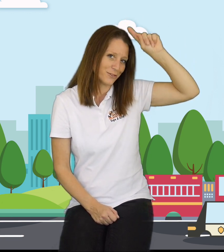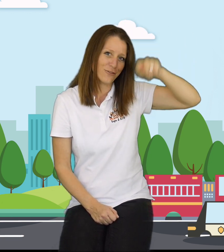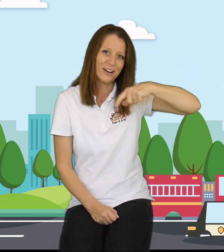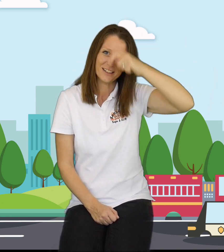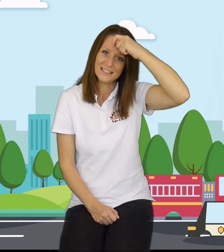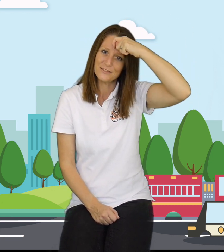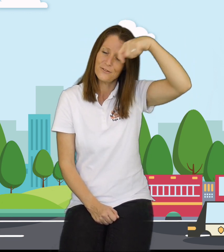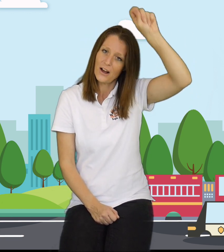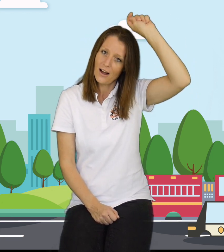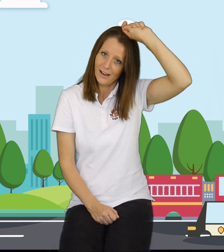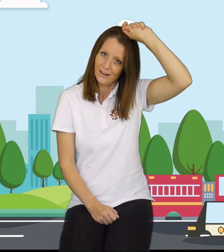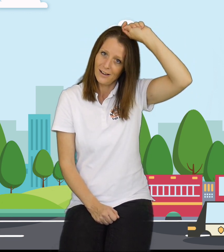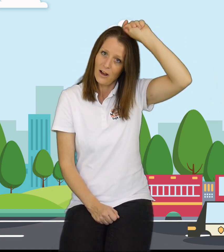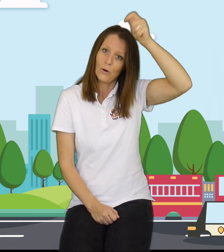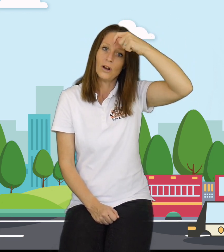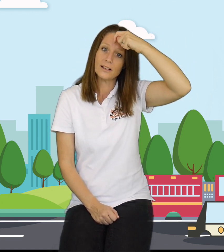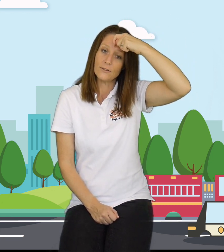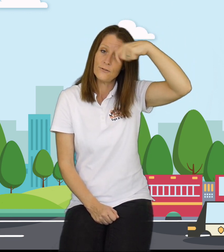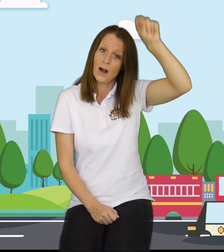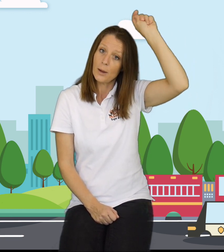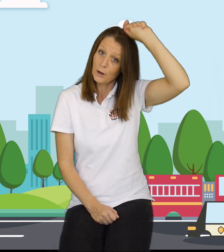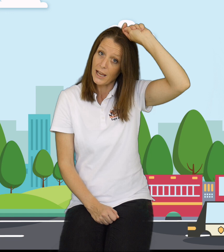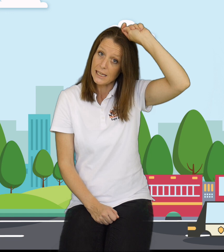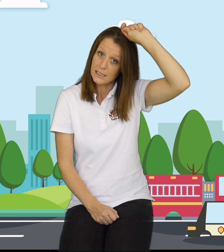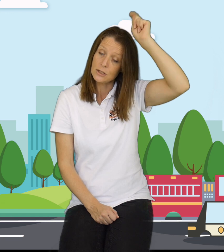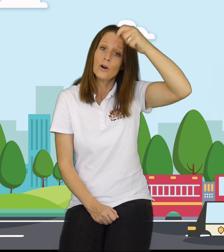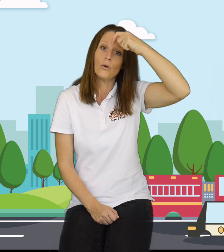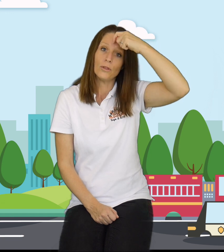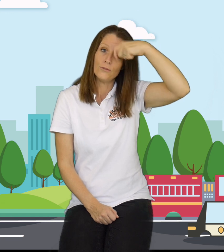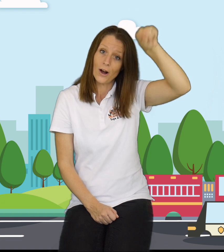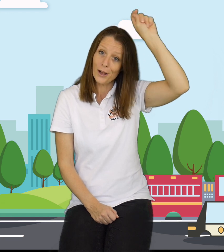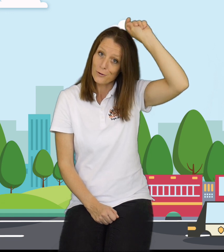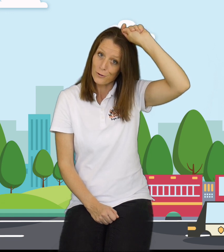front. This is fire, or like the fire brigade or the fire crew.